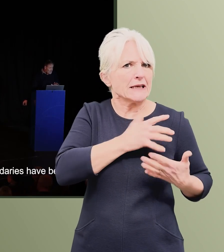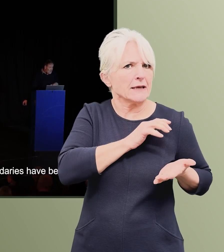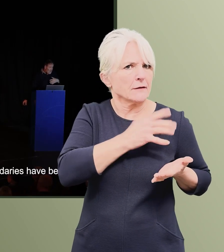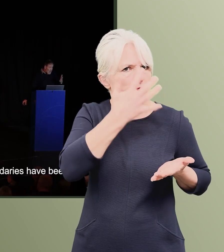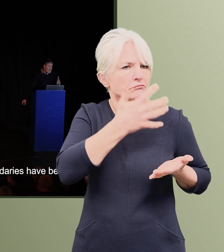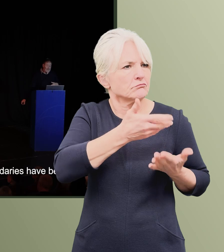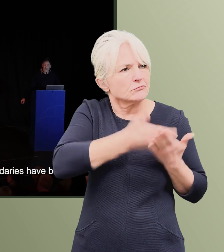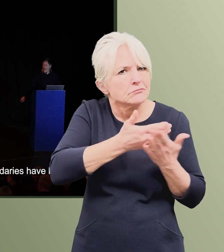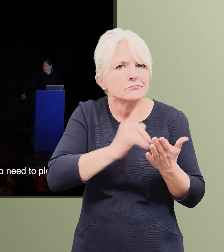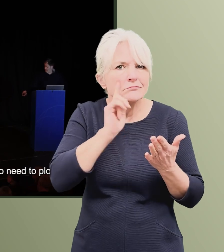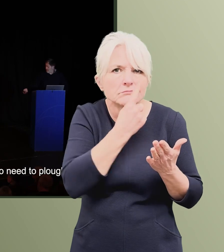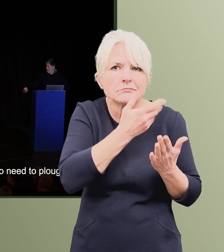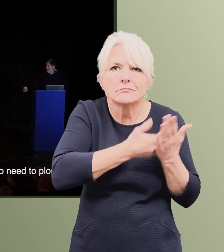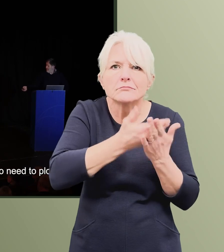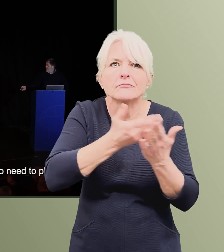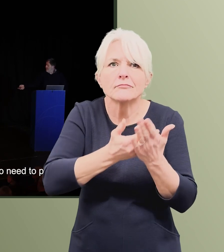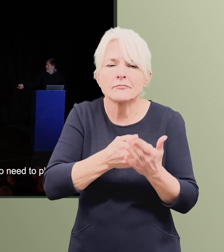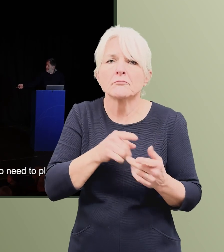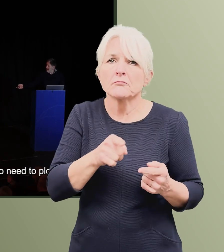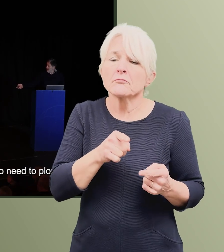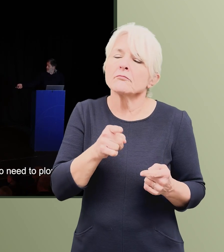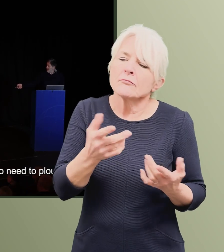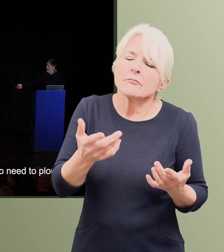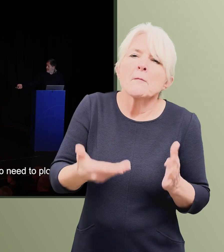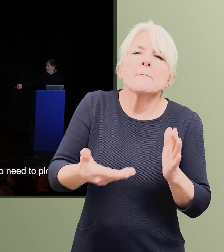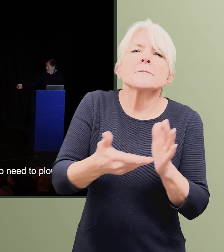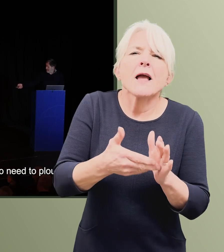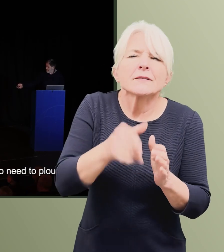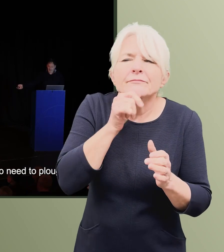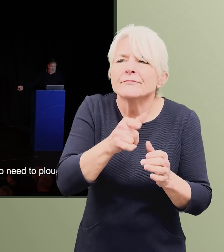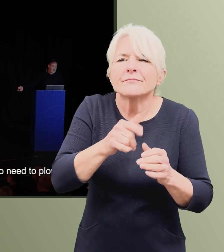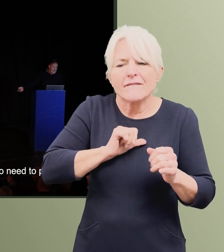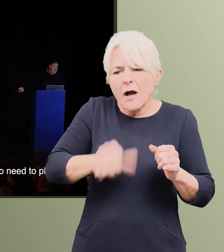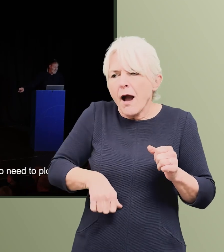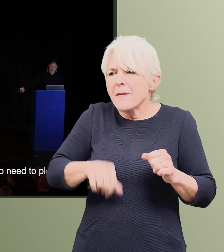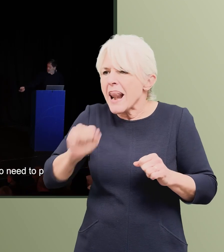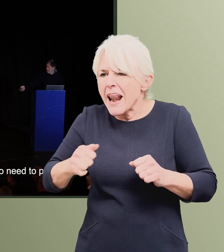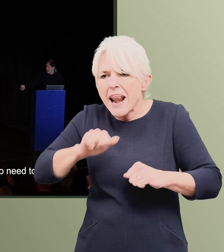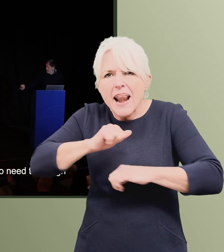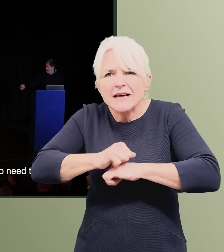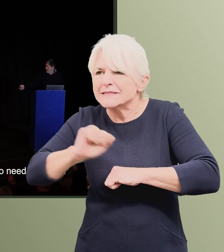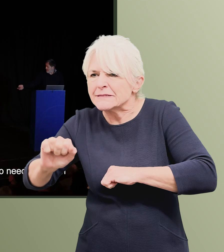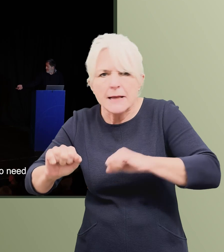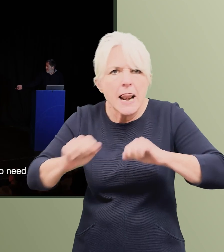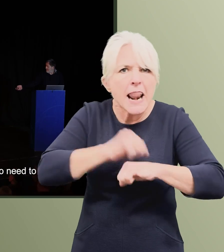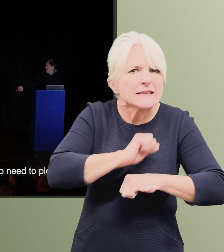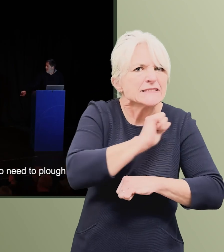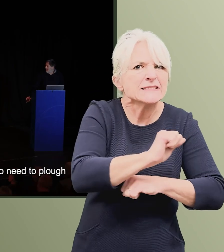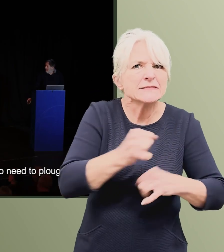been removed over the last 100 years. And it's now used for dairy farming. So there's no need to plough